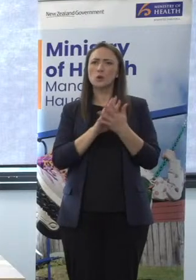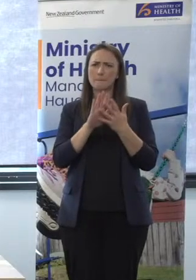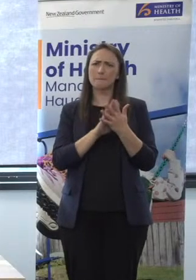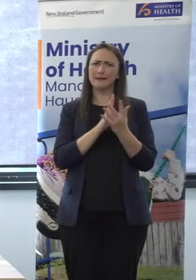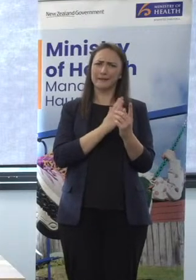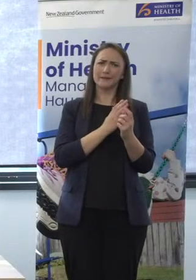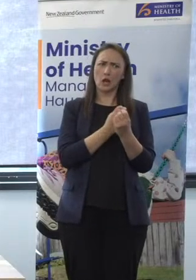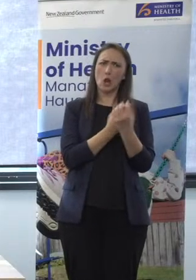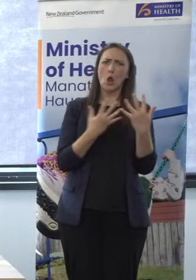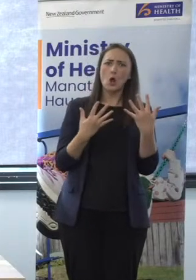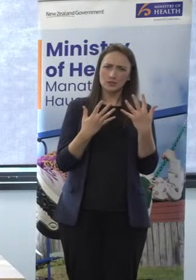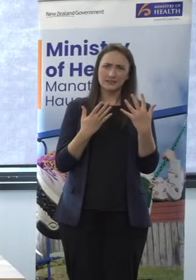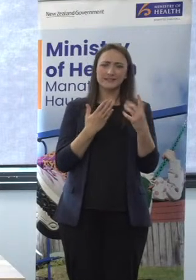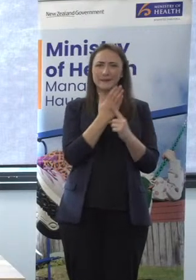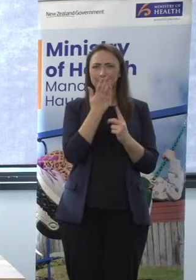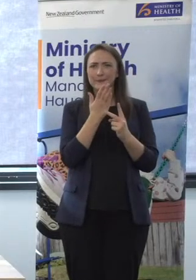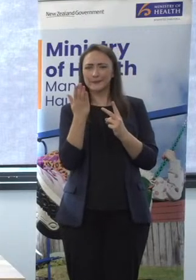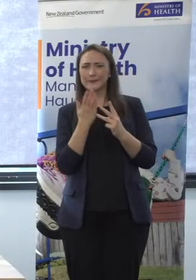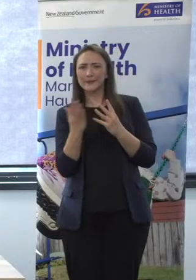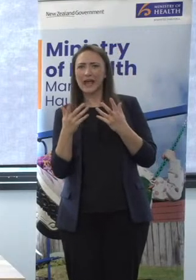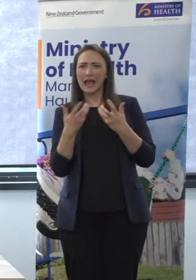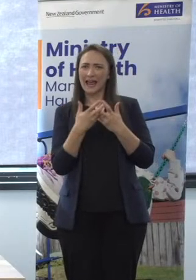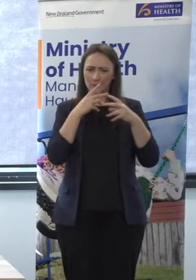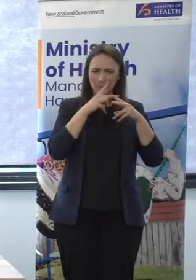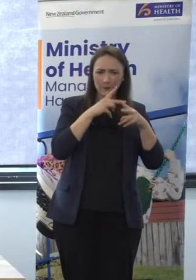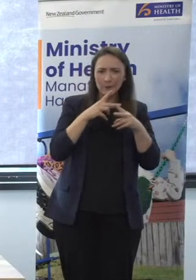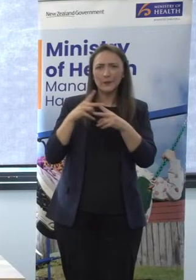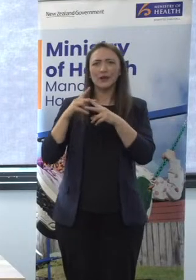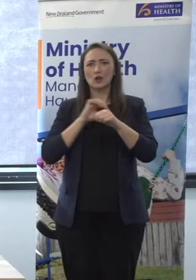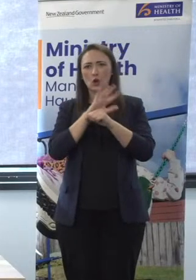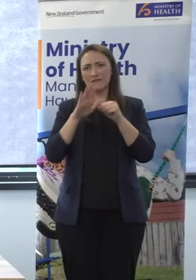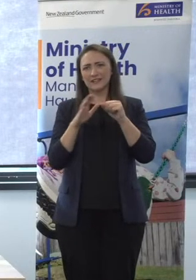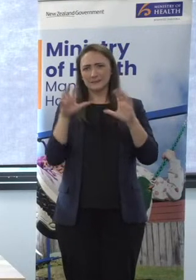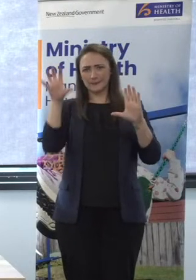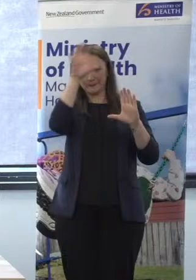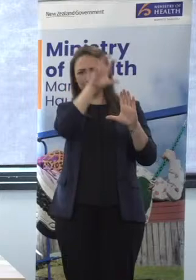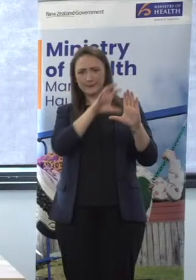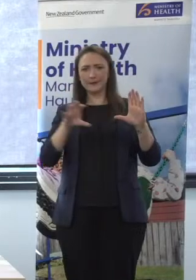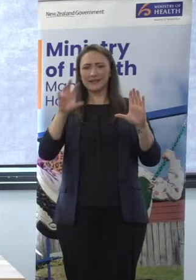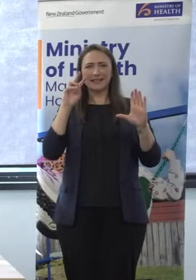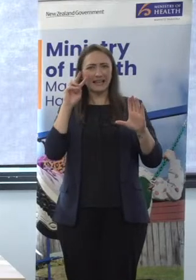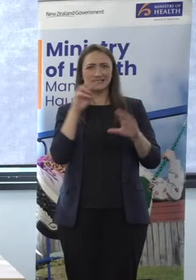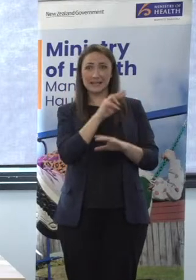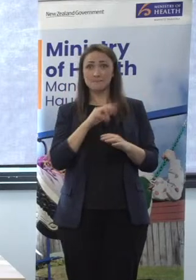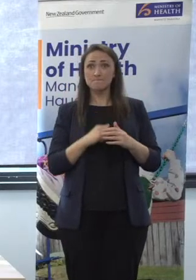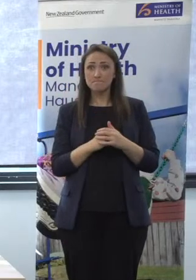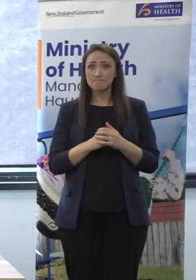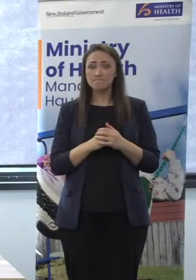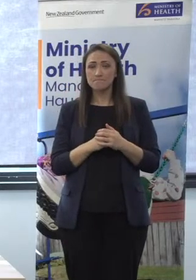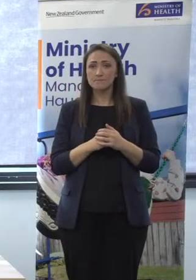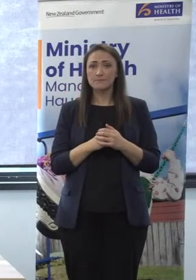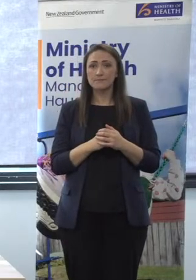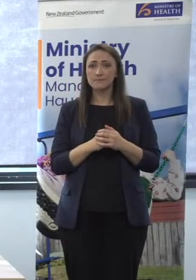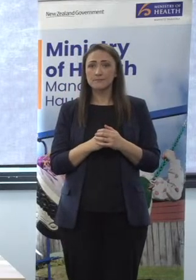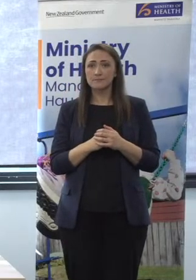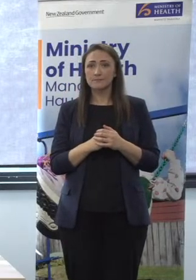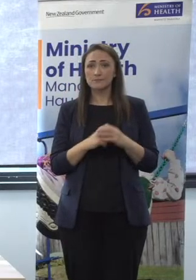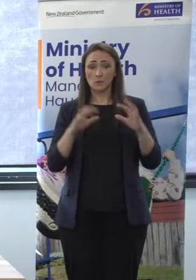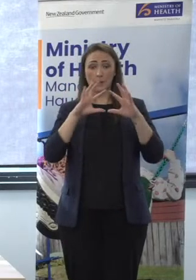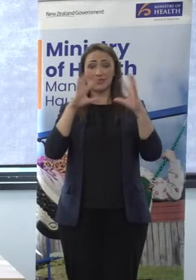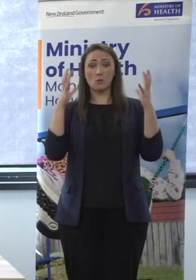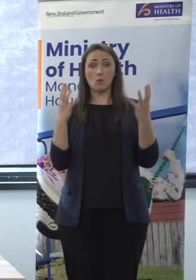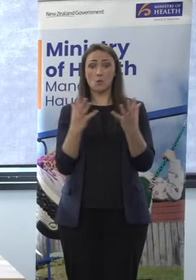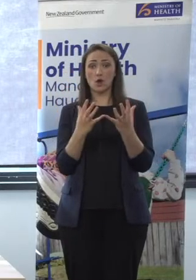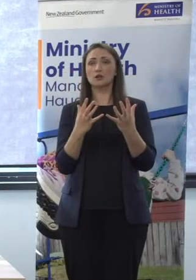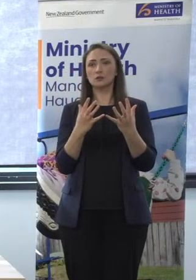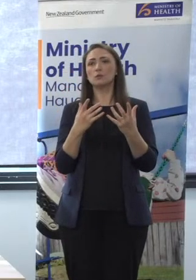components, as we can see, to a good surveillance strategy. Looking internationally to begin with, so globally our surveillance system is part of